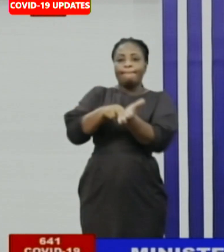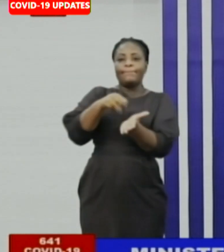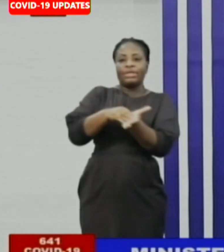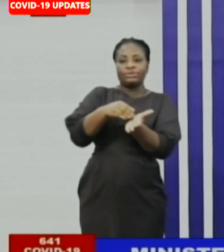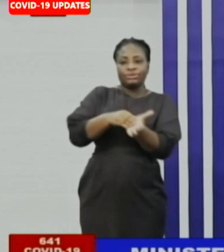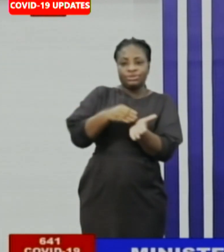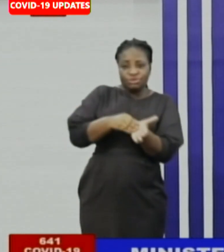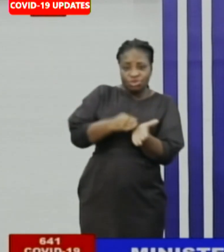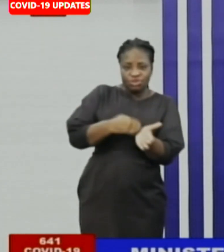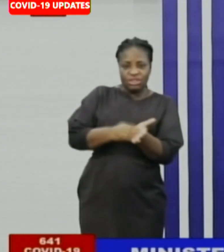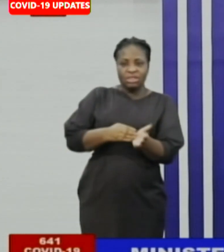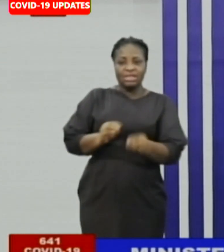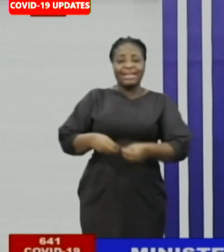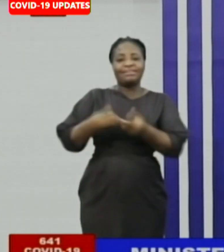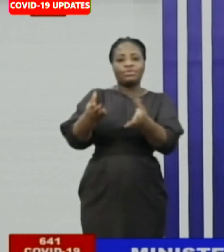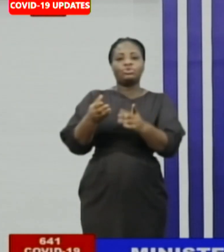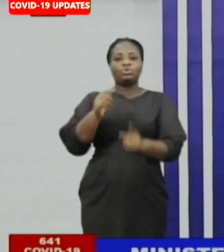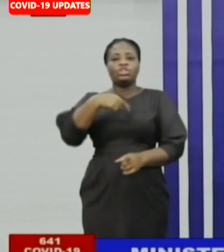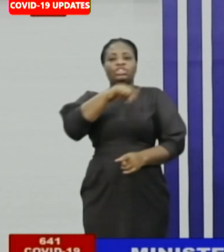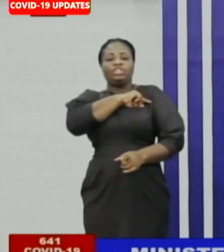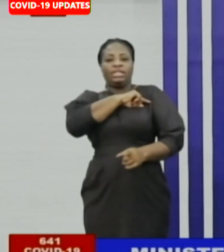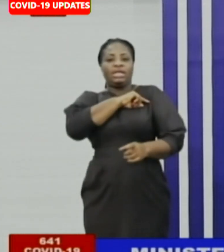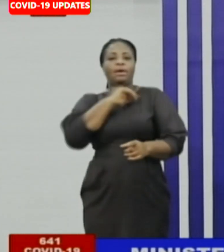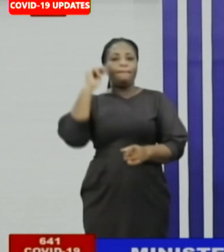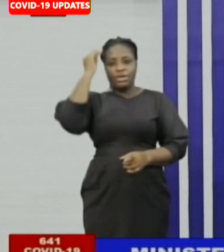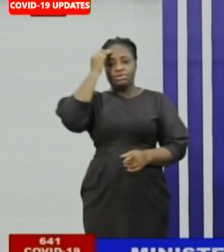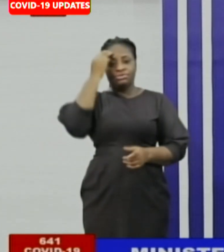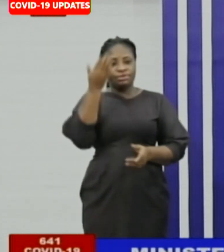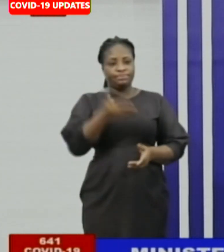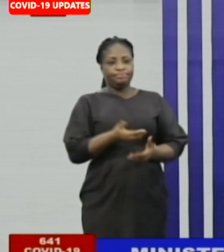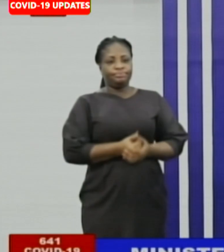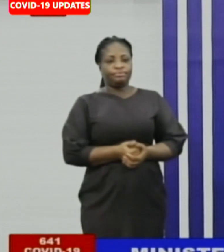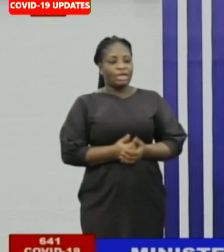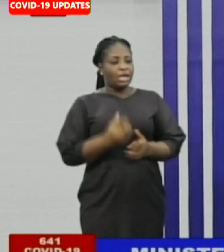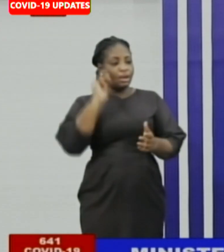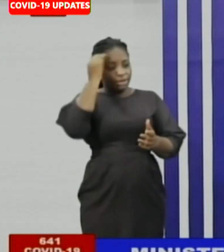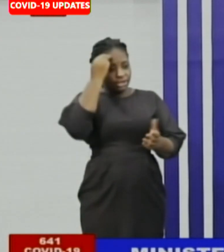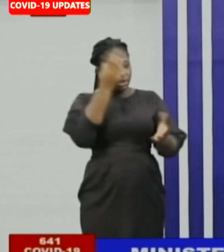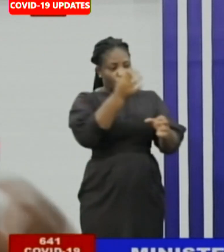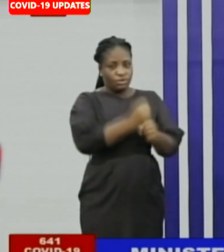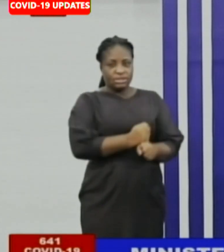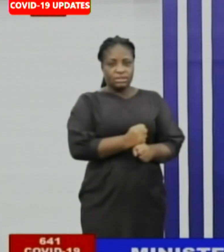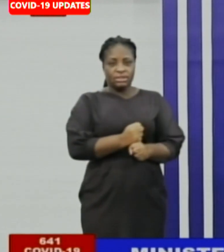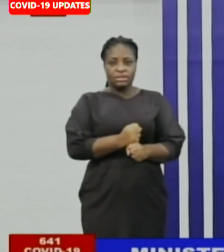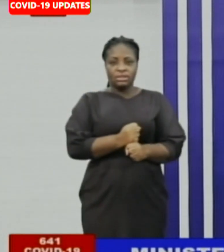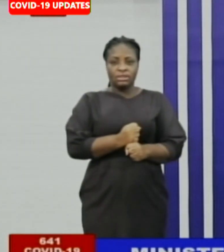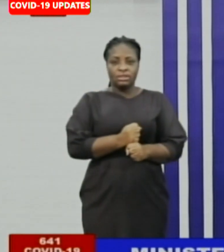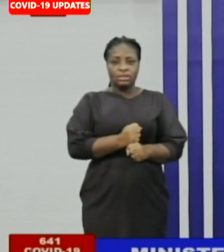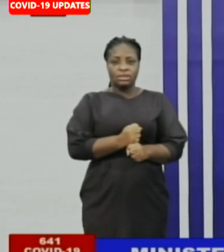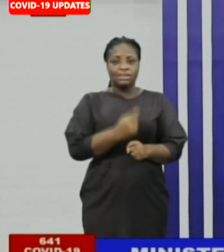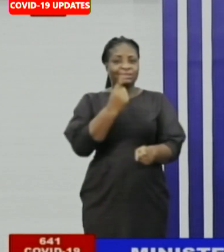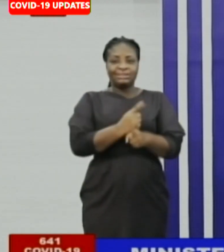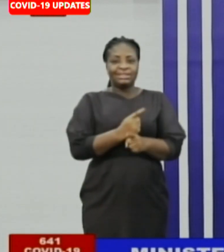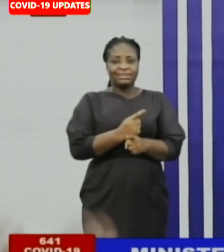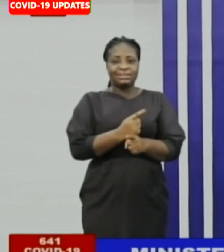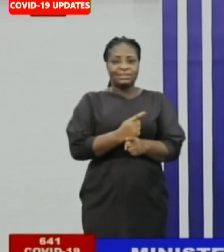Ministry of Social Protection. If you may please step forward, the Honorable Minister will receive that on behalf. Are you making a presentation, or this is just a symbolic